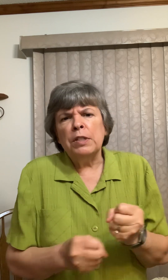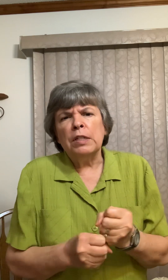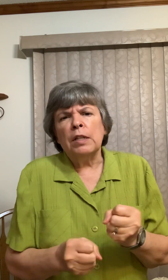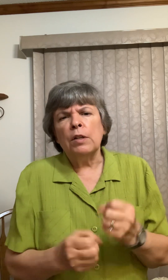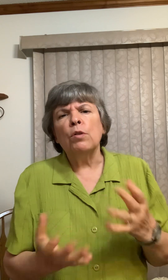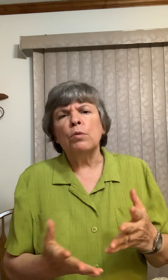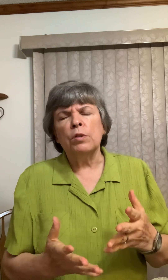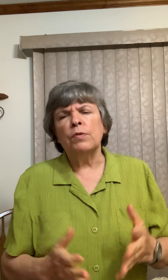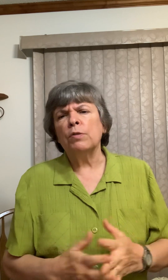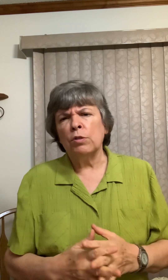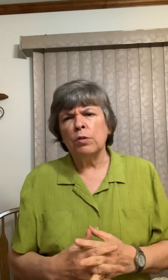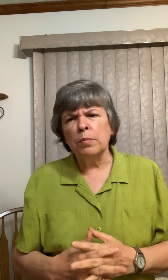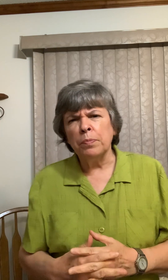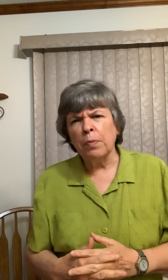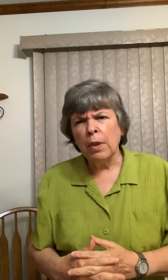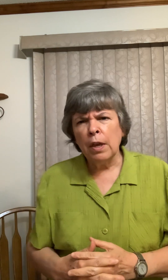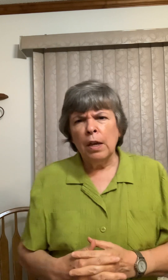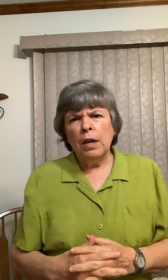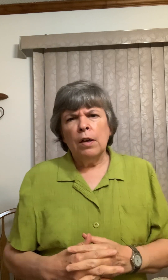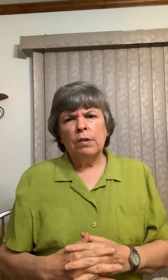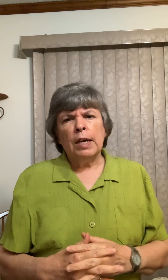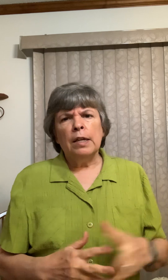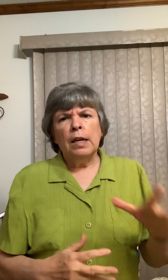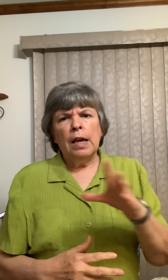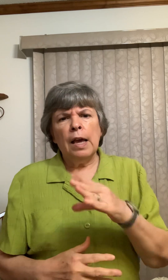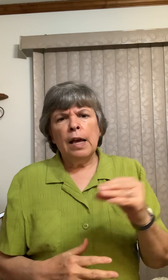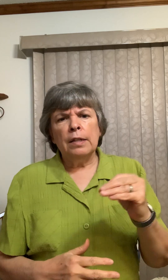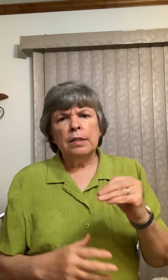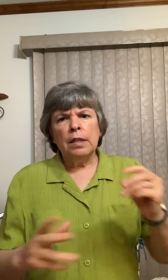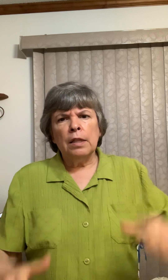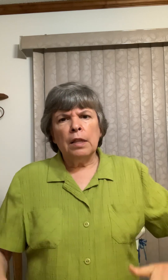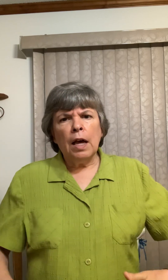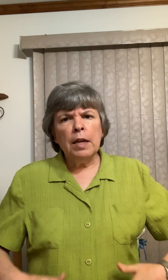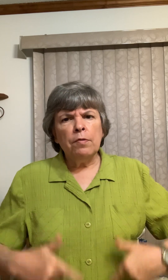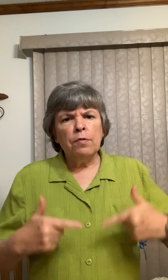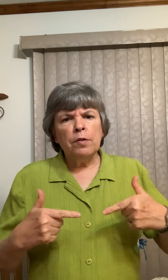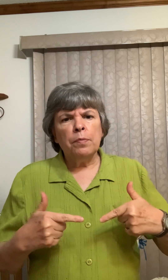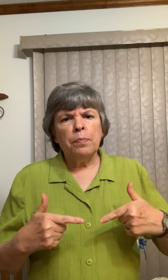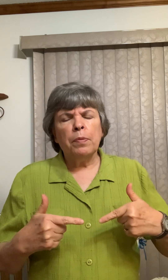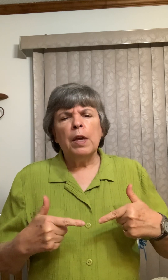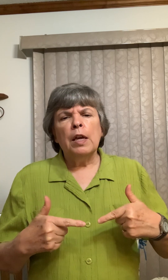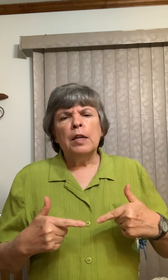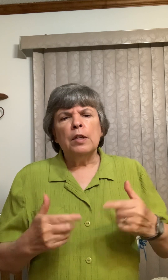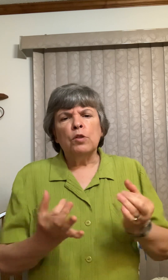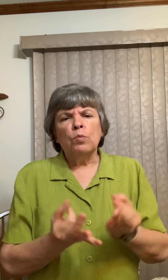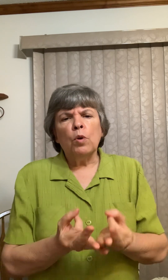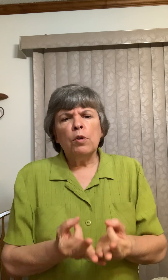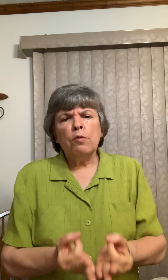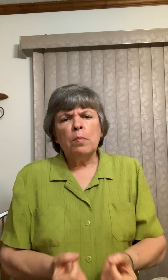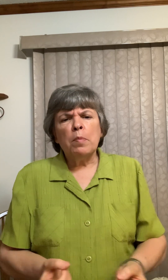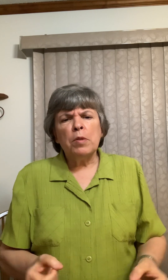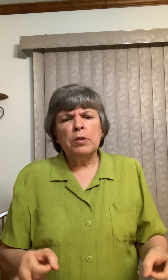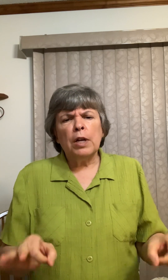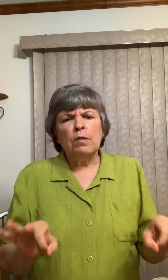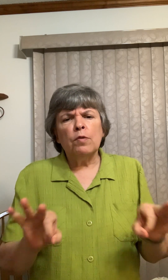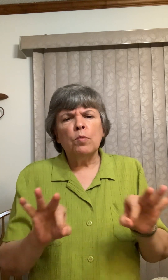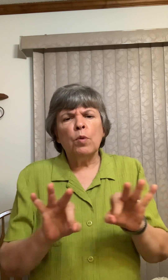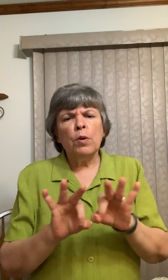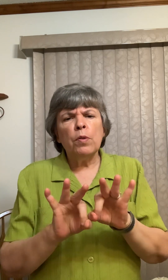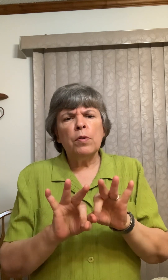physically hold the future. Okay, and life is worth. Remember the sign for worth?